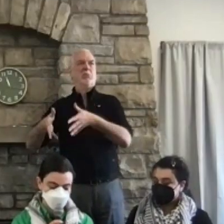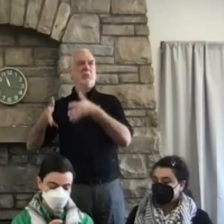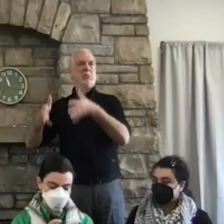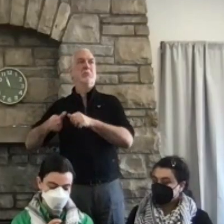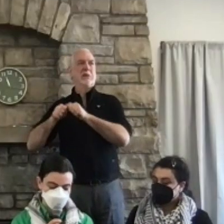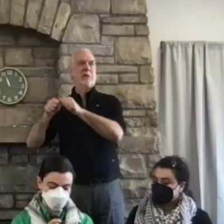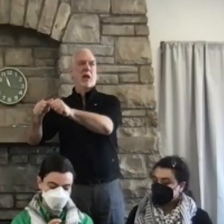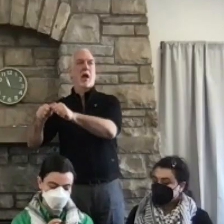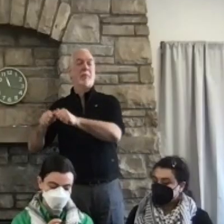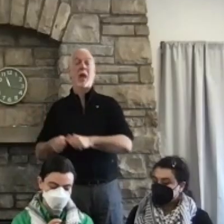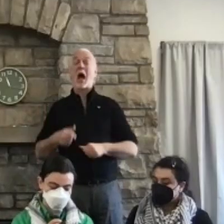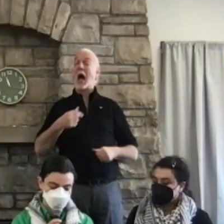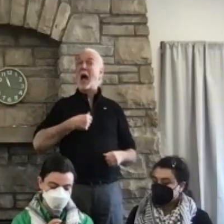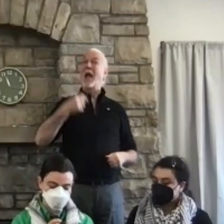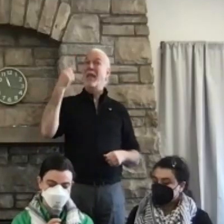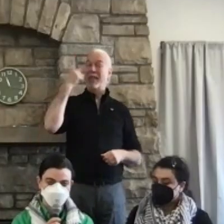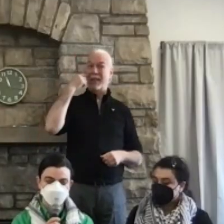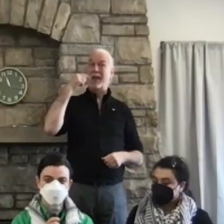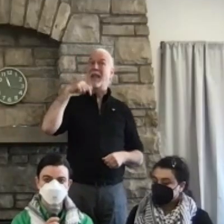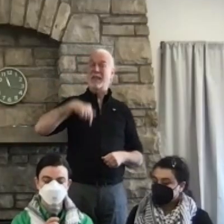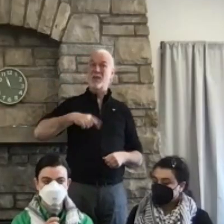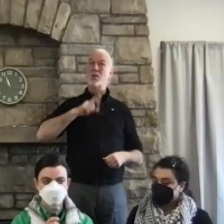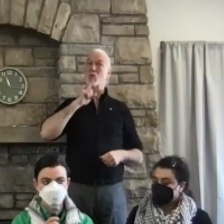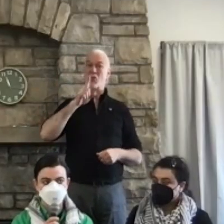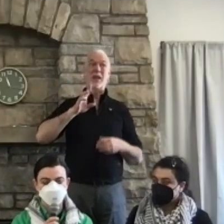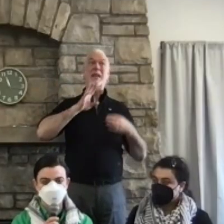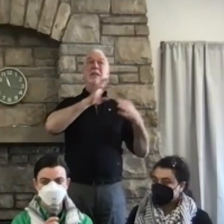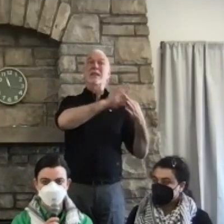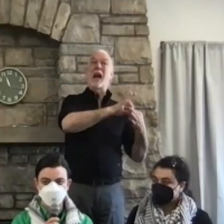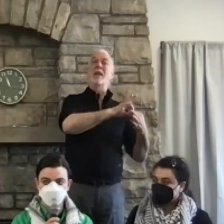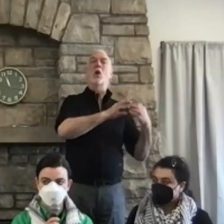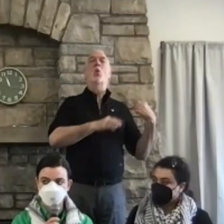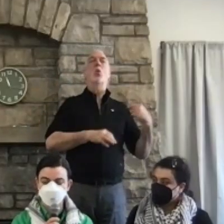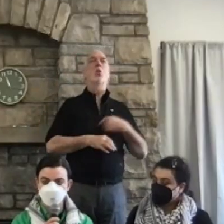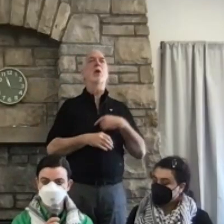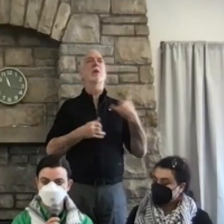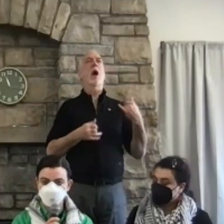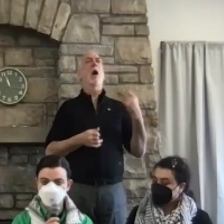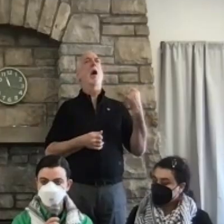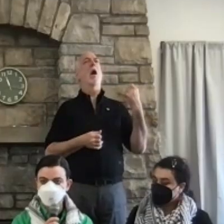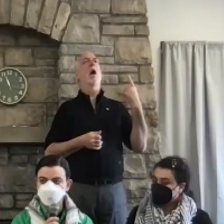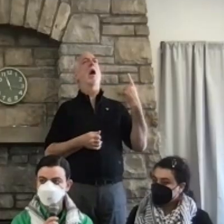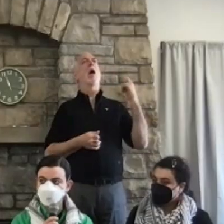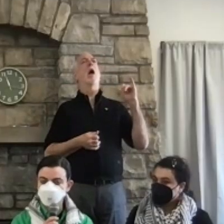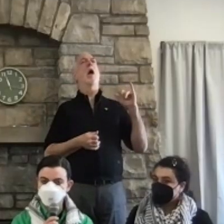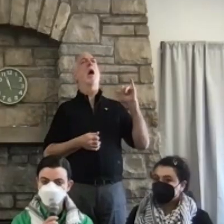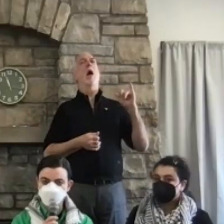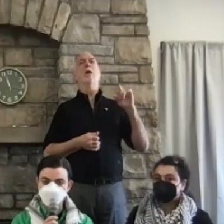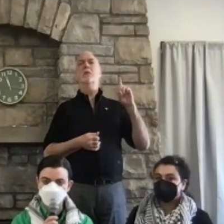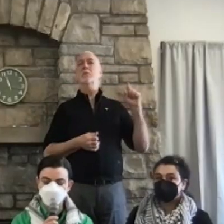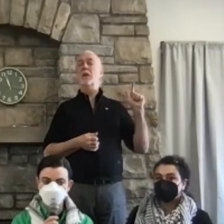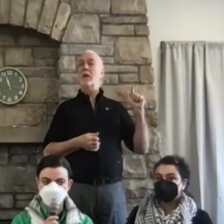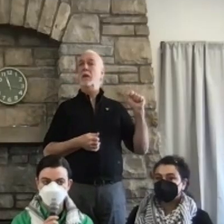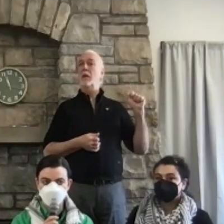And something that I think this really ties into is how we are understanding disability. Is anyone